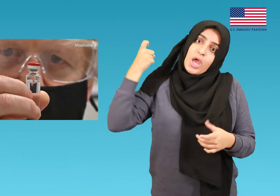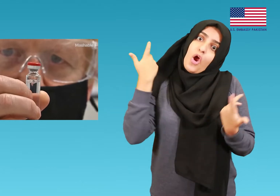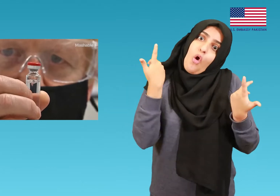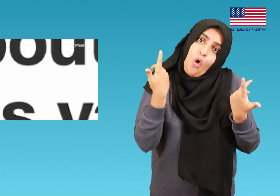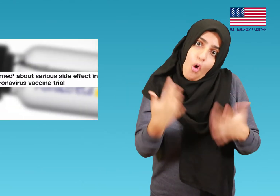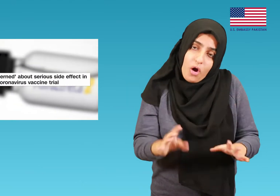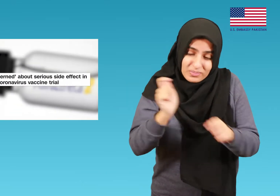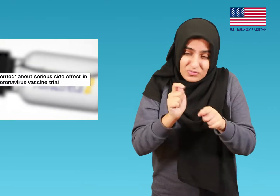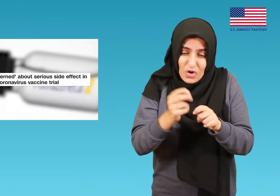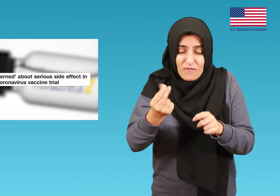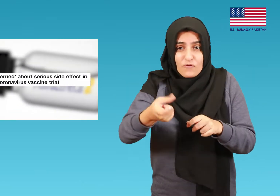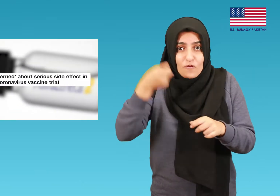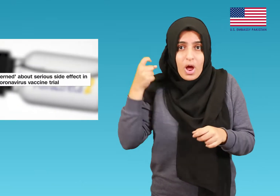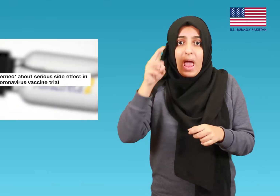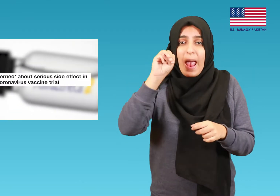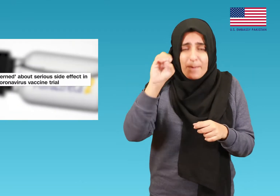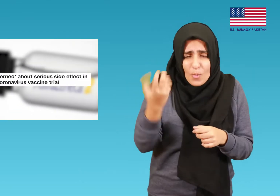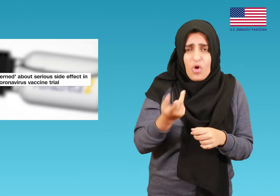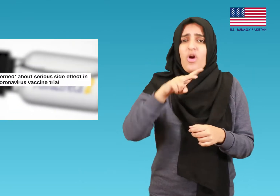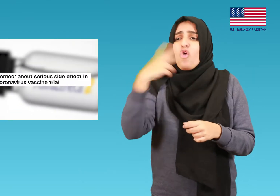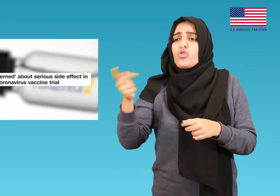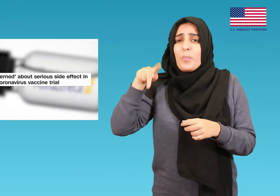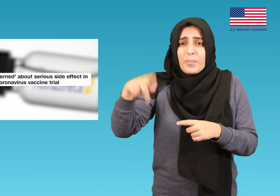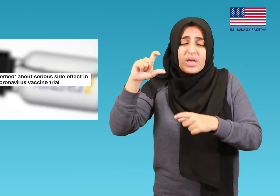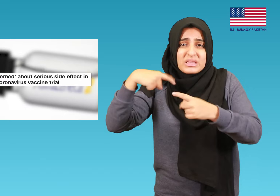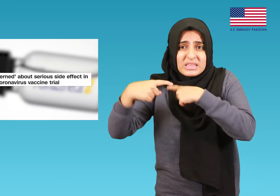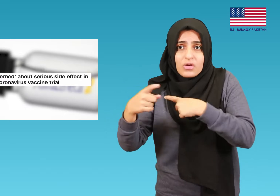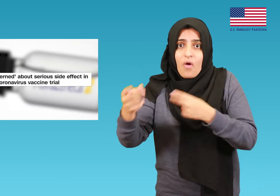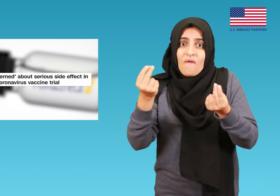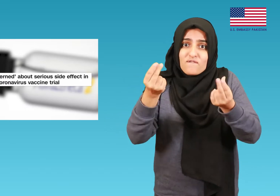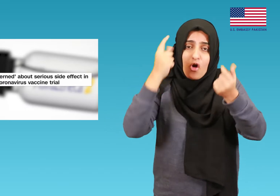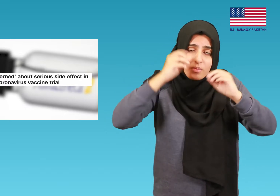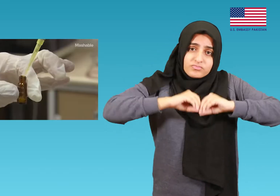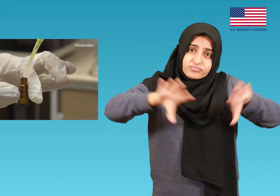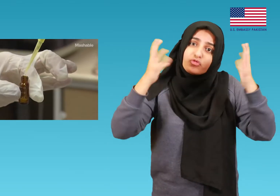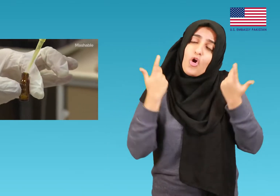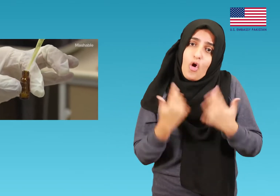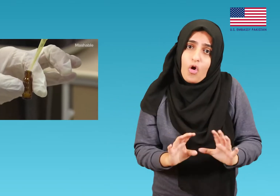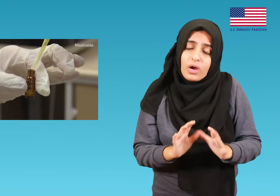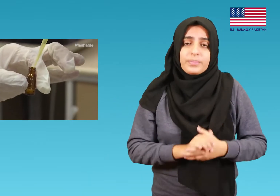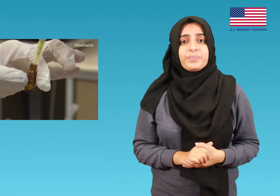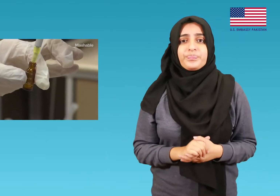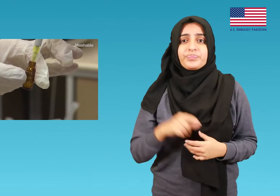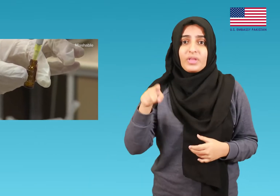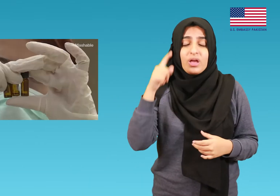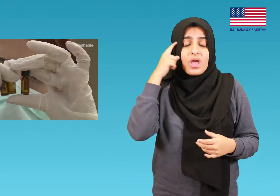Moderna and Pfizer both released interim analysis. An interim analysis is a typical part of the clinical